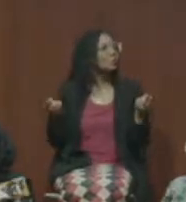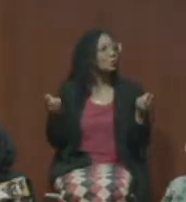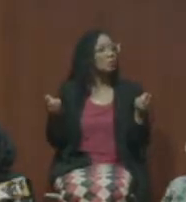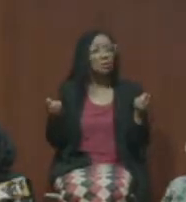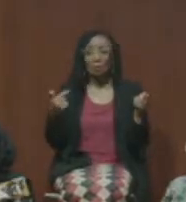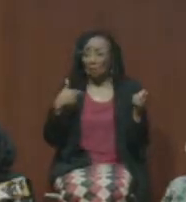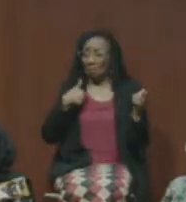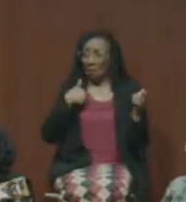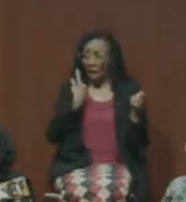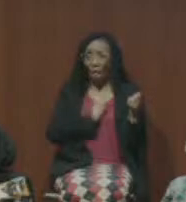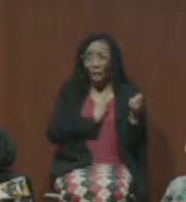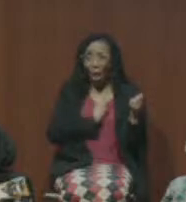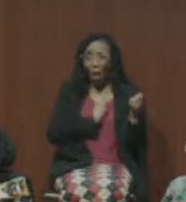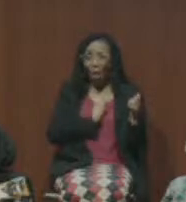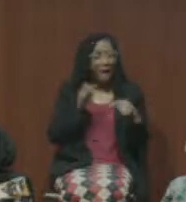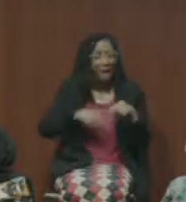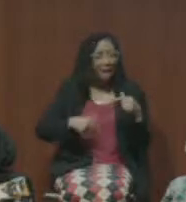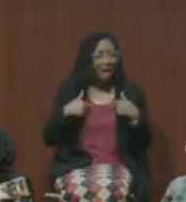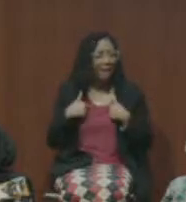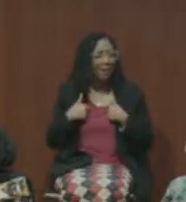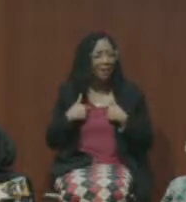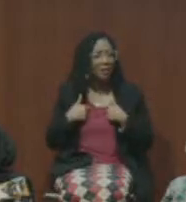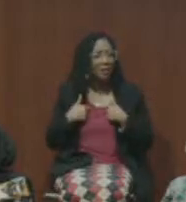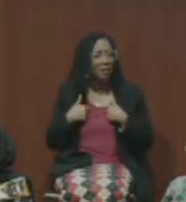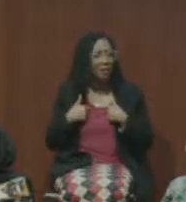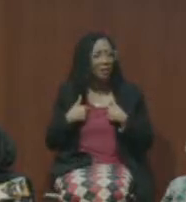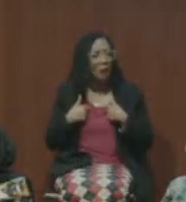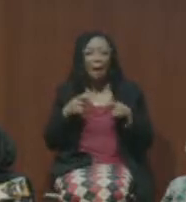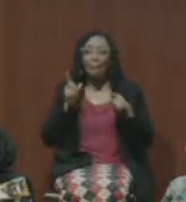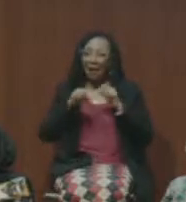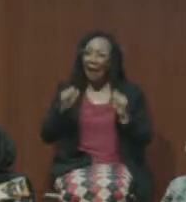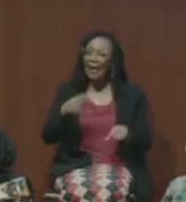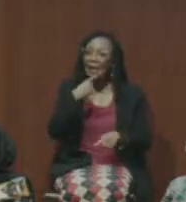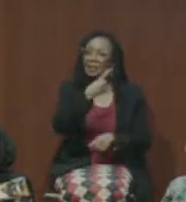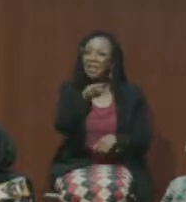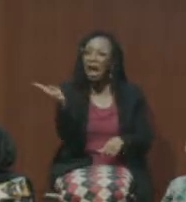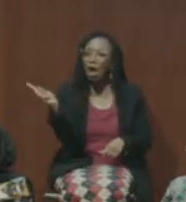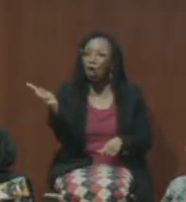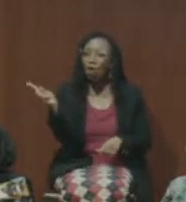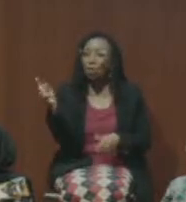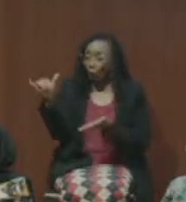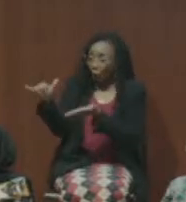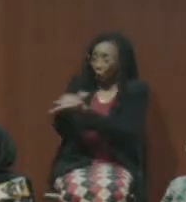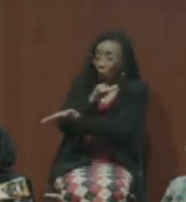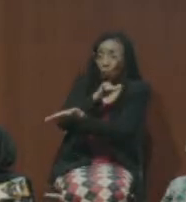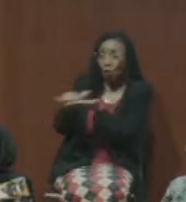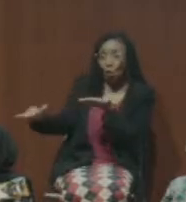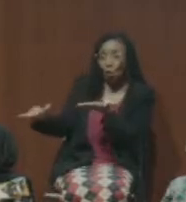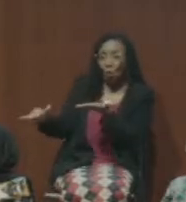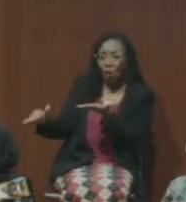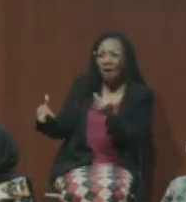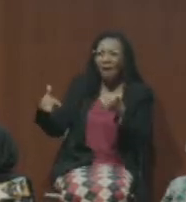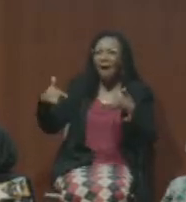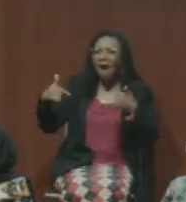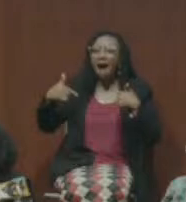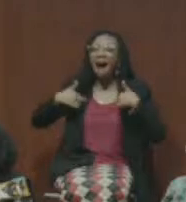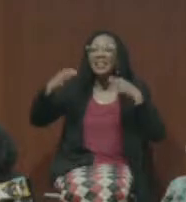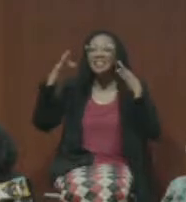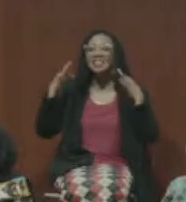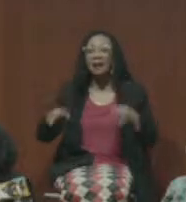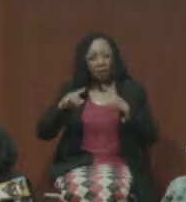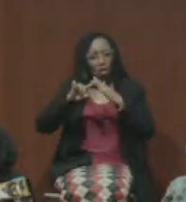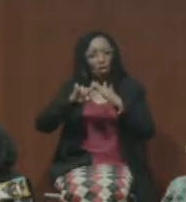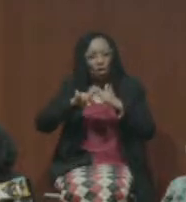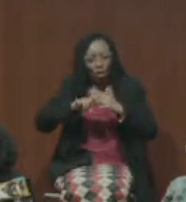I can't do it alone, but I can tell you that in New York, I definitely